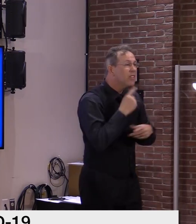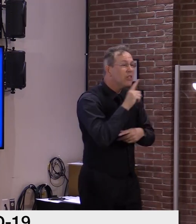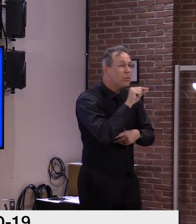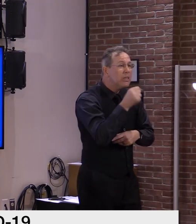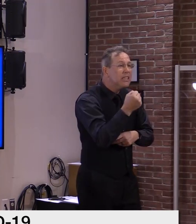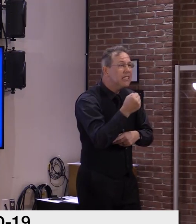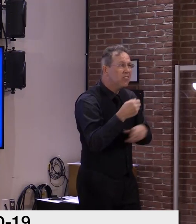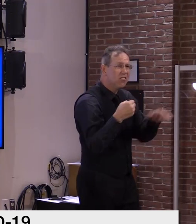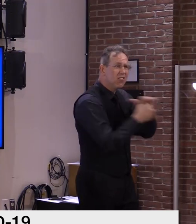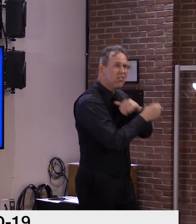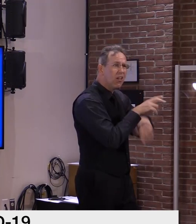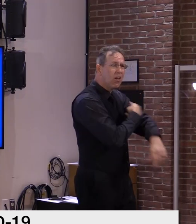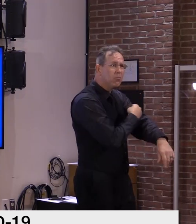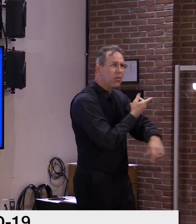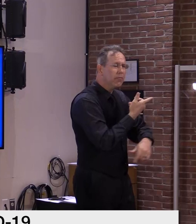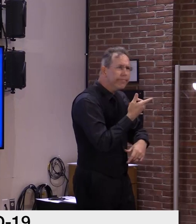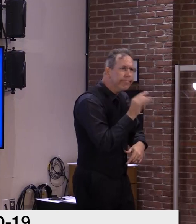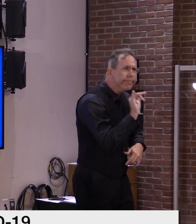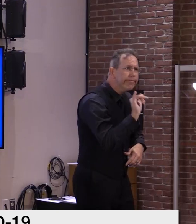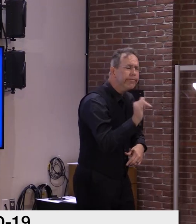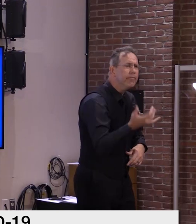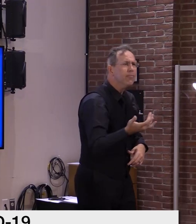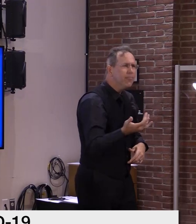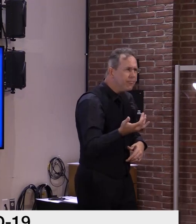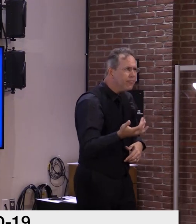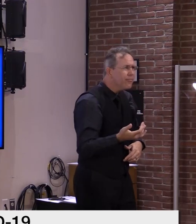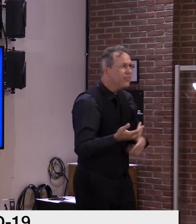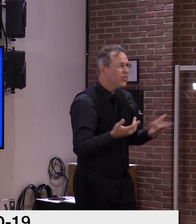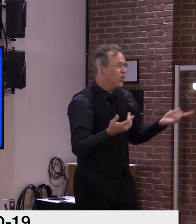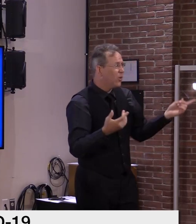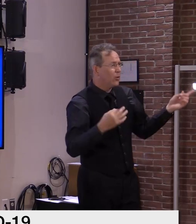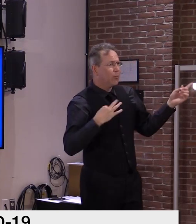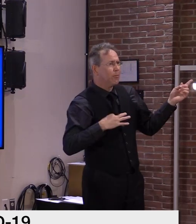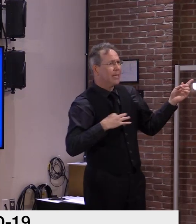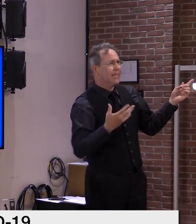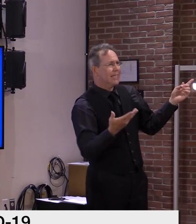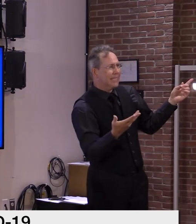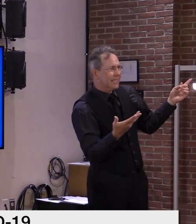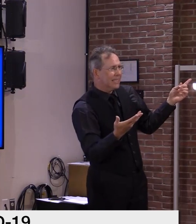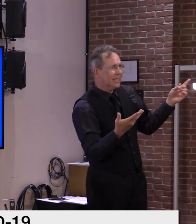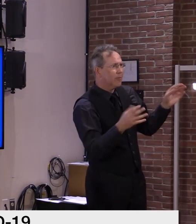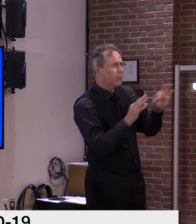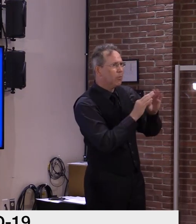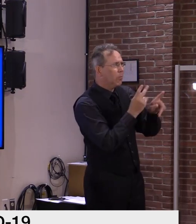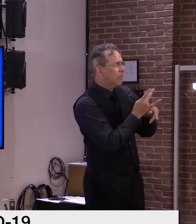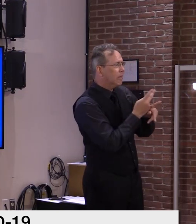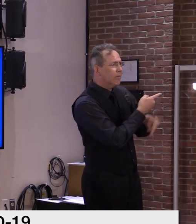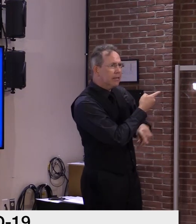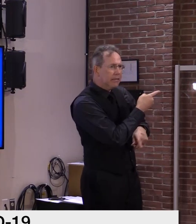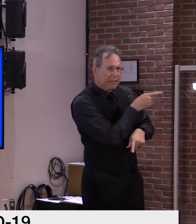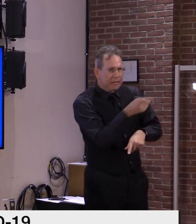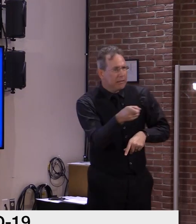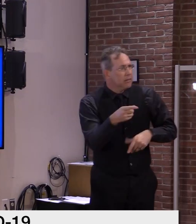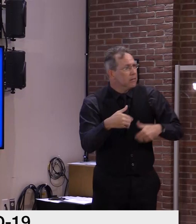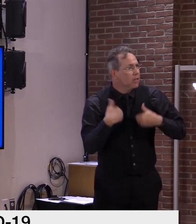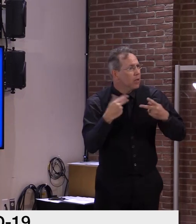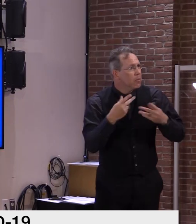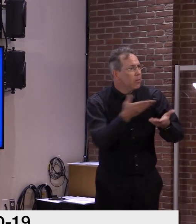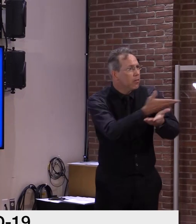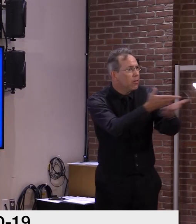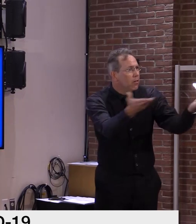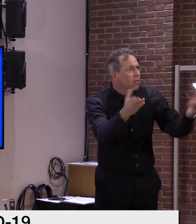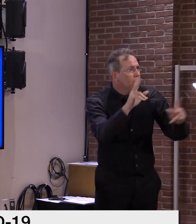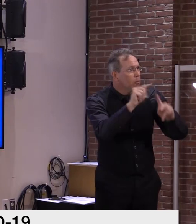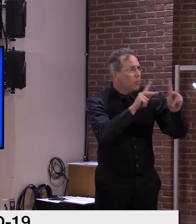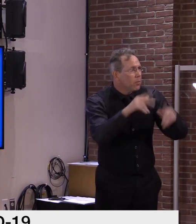here in Vermont, we remain vulnerable to this type of setback if we don't see high uptake among all age bands and among